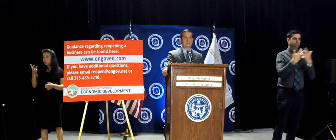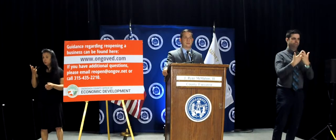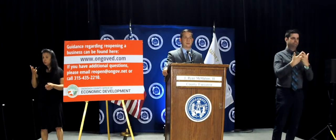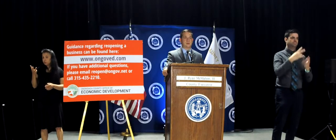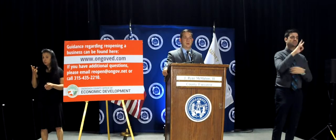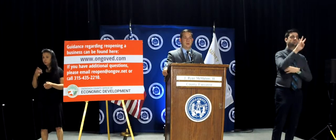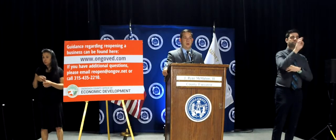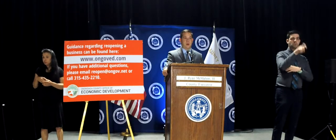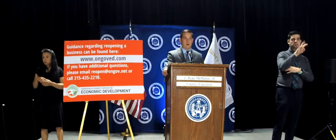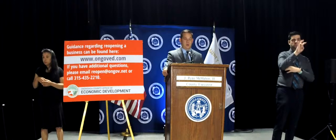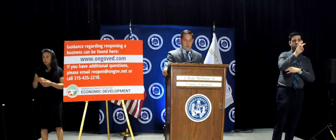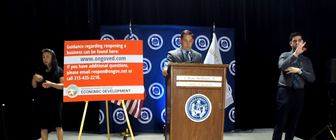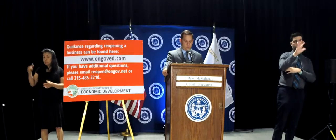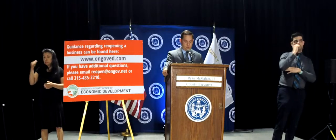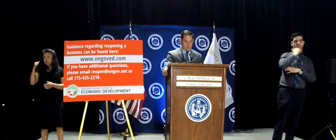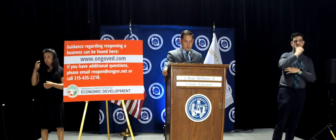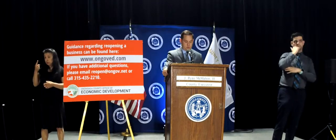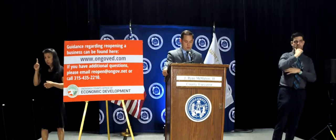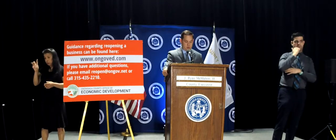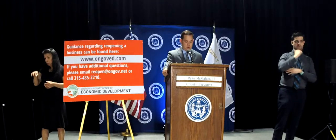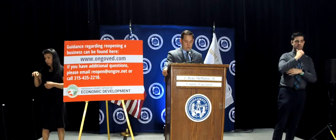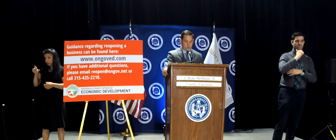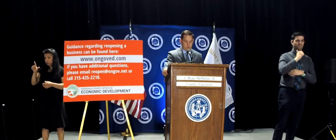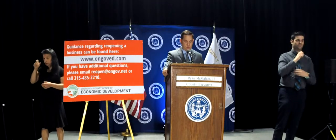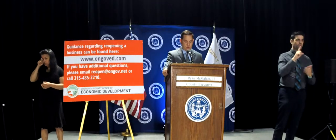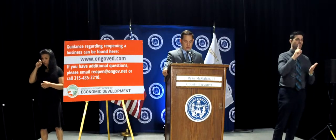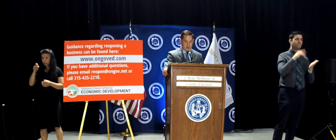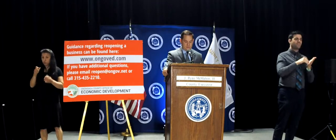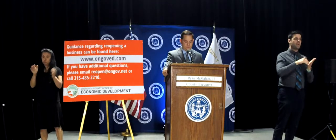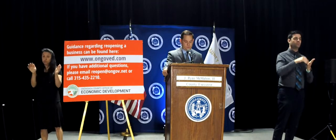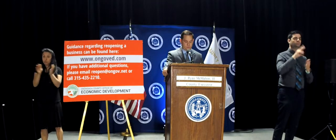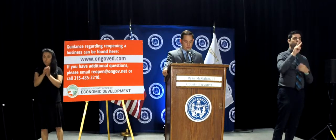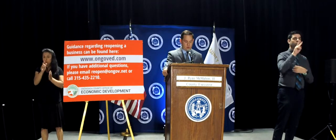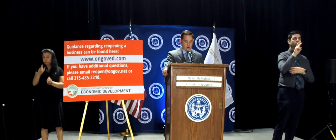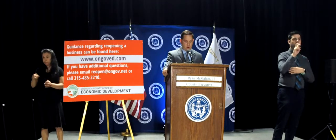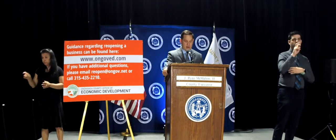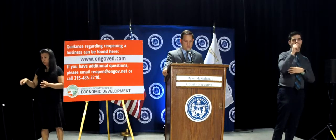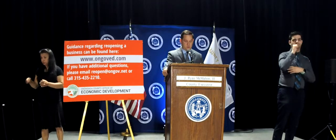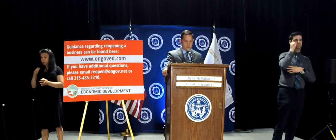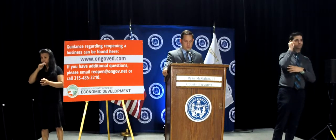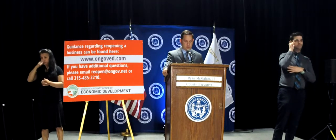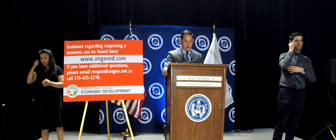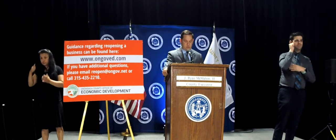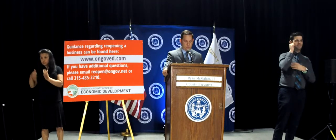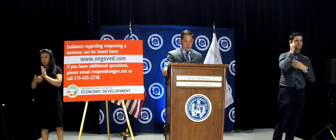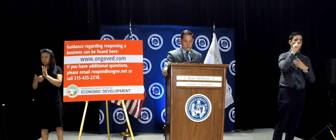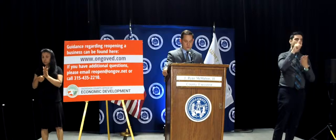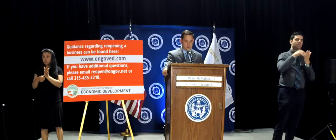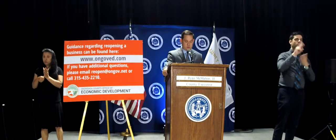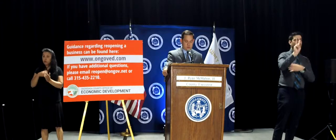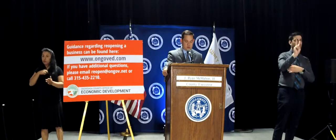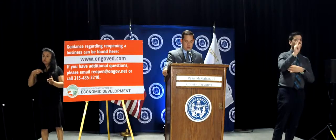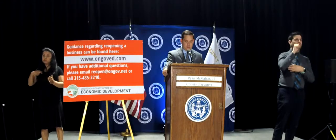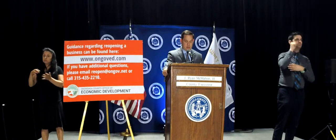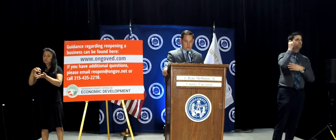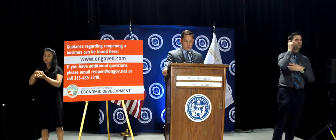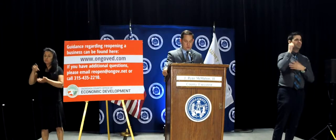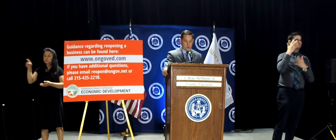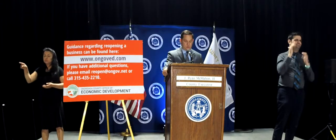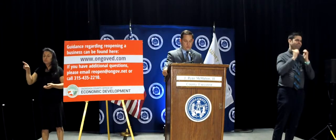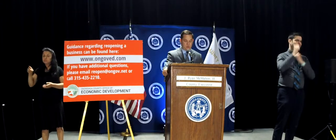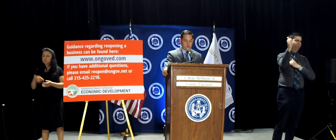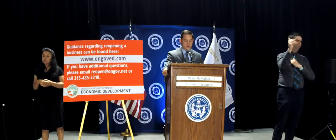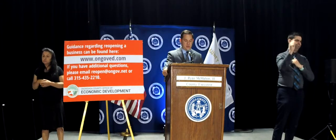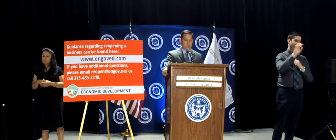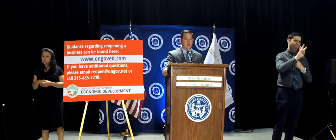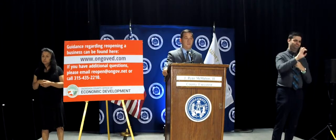1,702 tests, good number. When we look at our hospitalization numbers, down